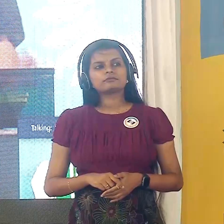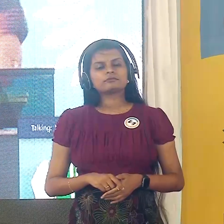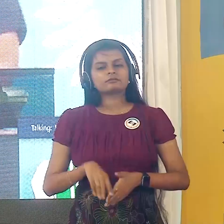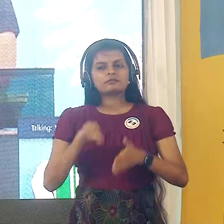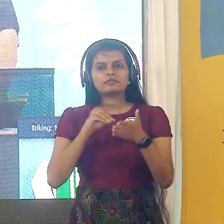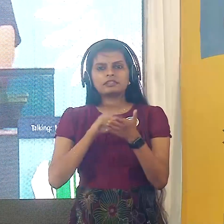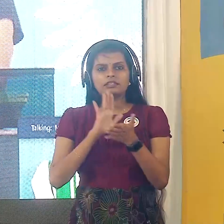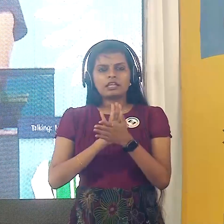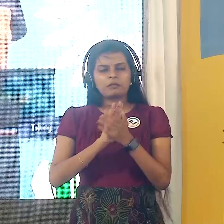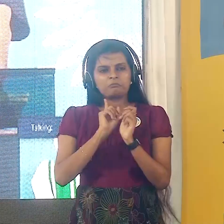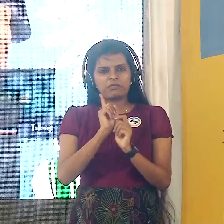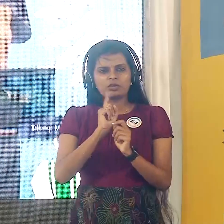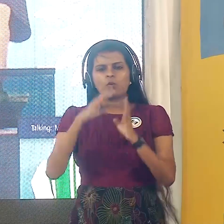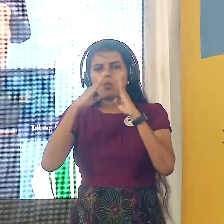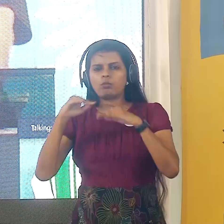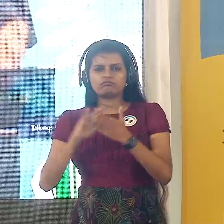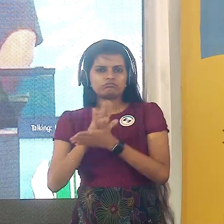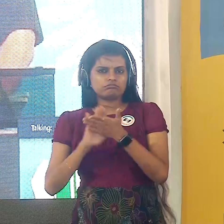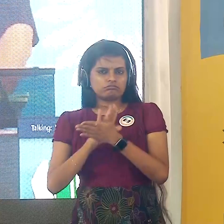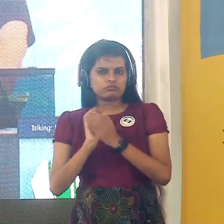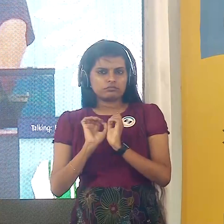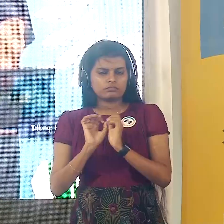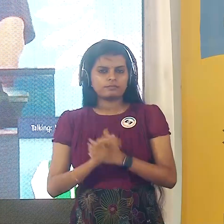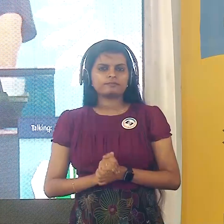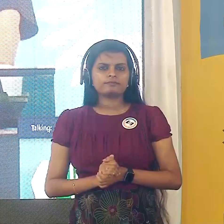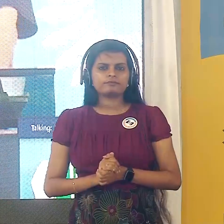landed but homeless. So there,